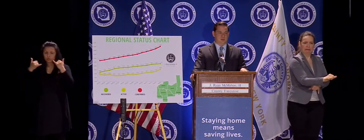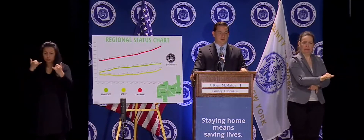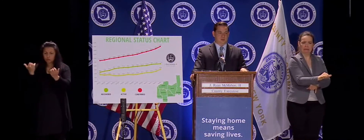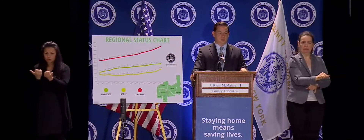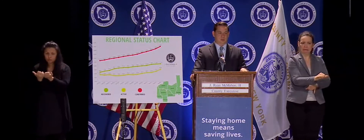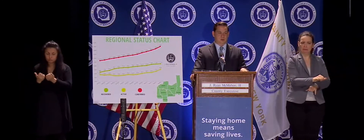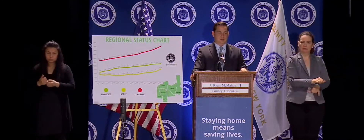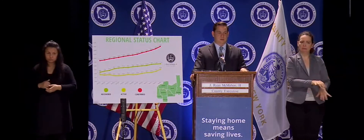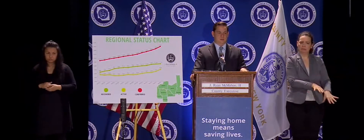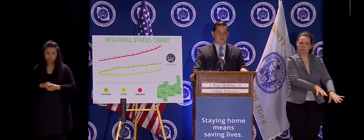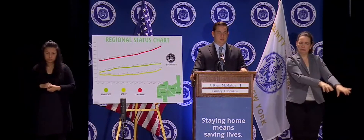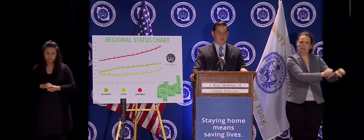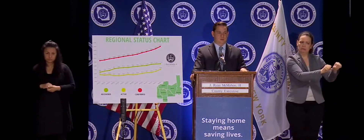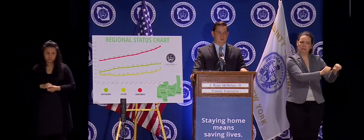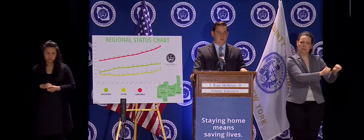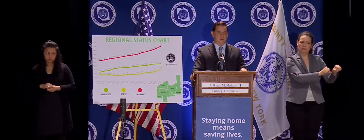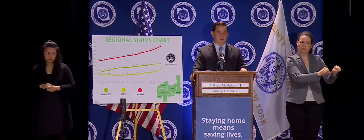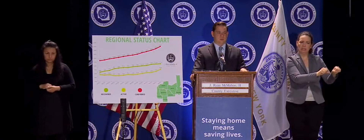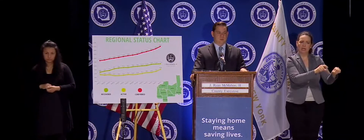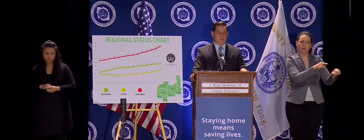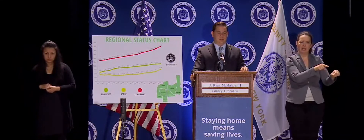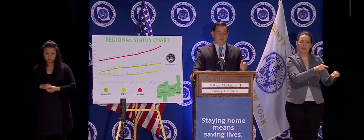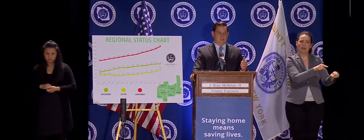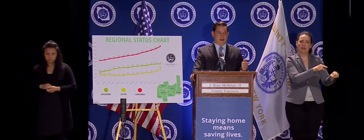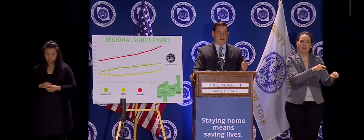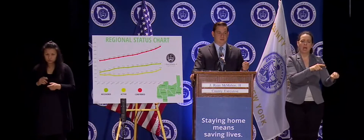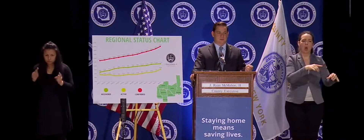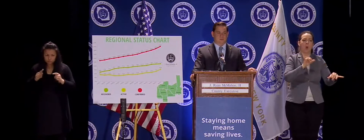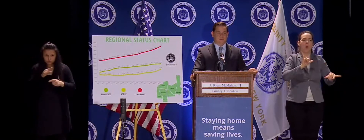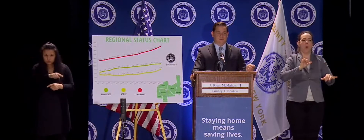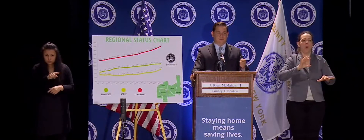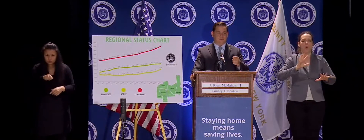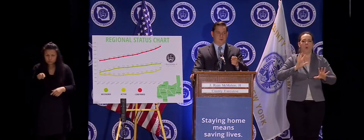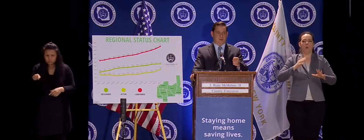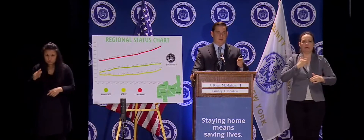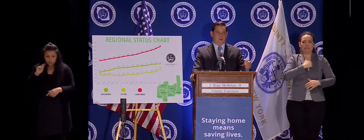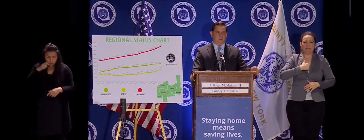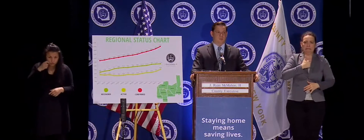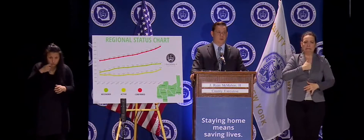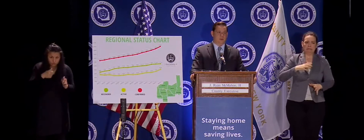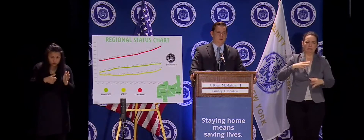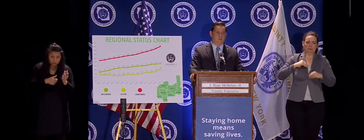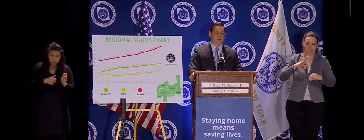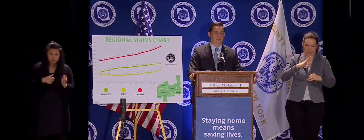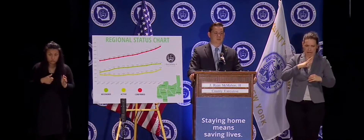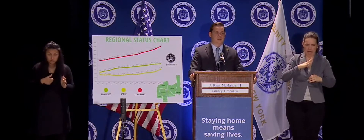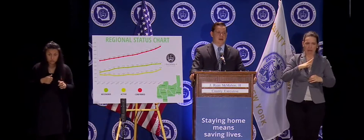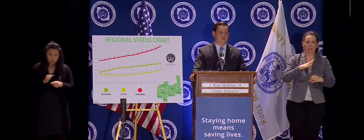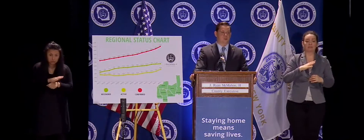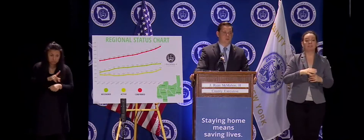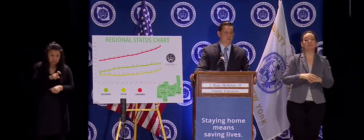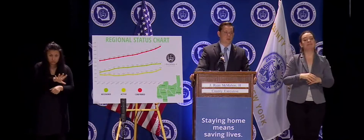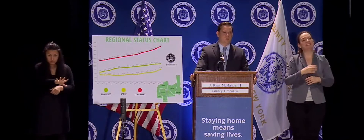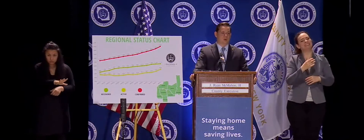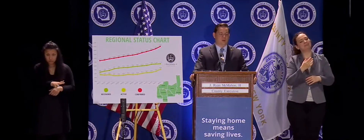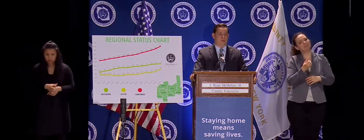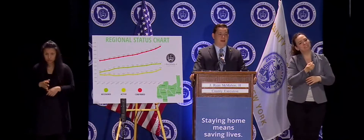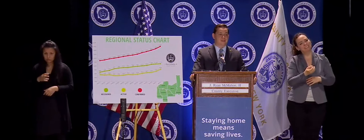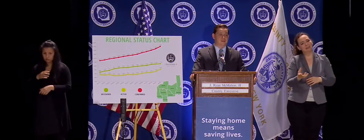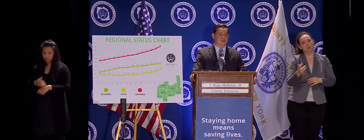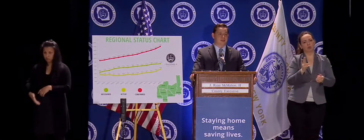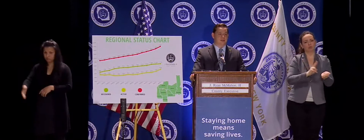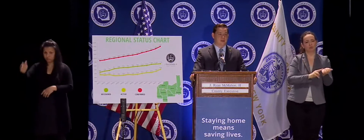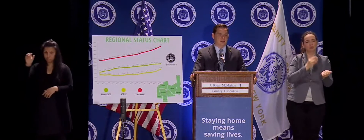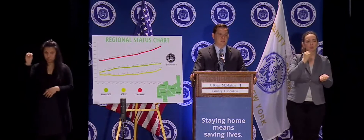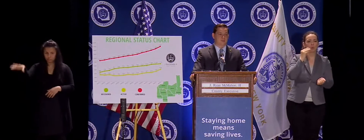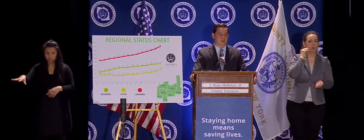facilities, literally, they get a positive, bringing the patient to the hospital, whether the positive